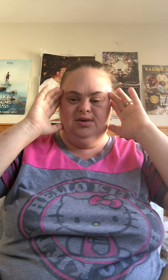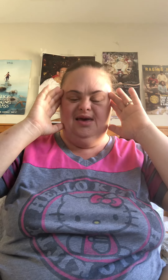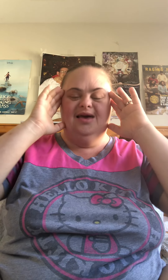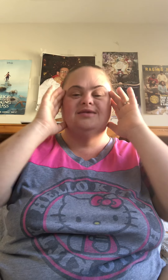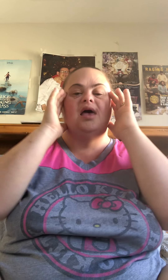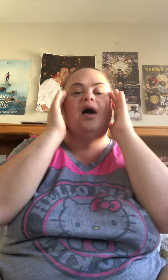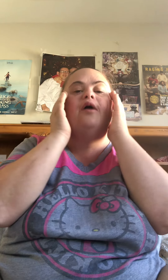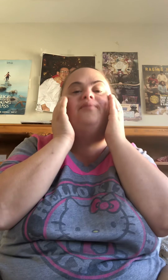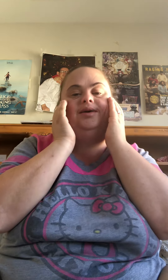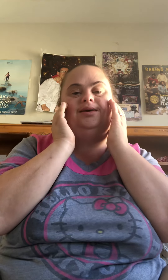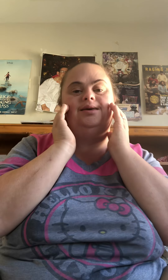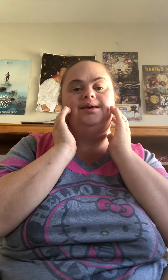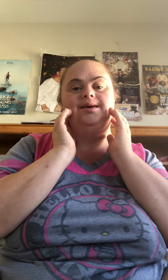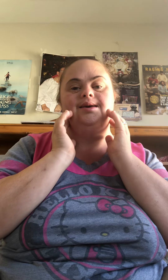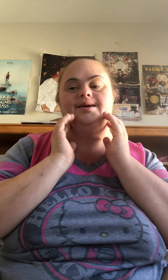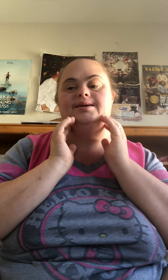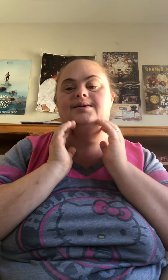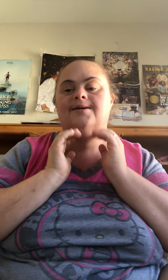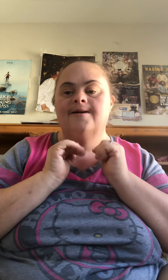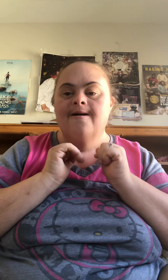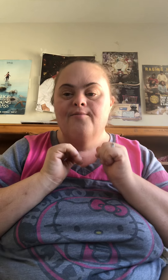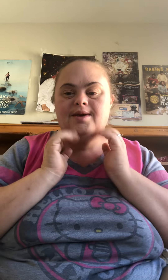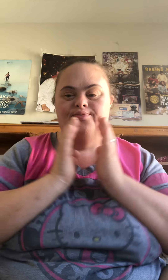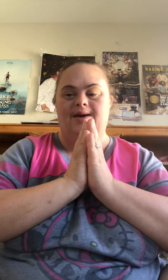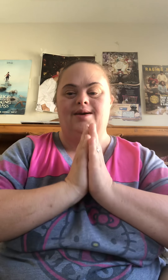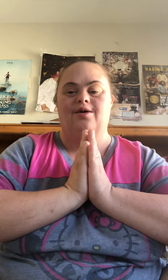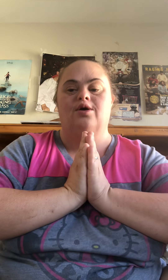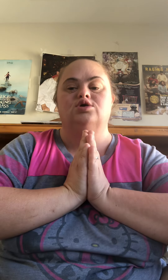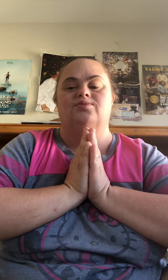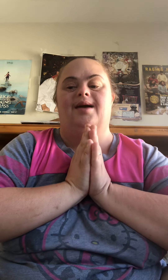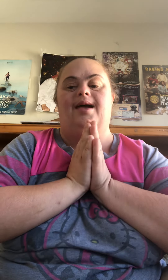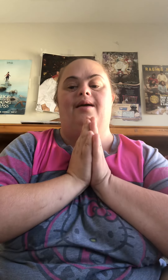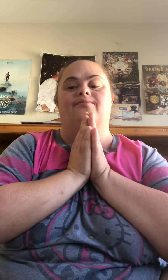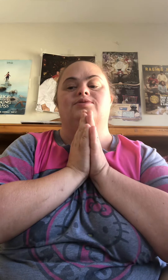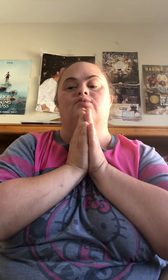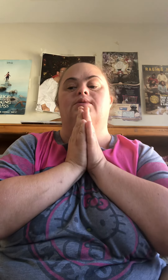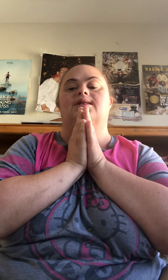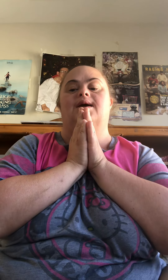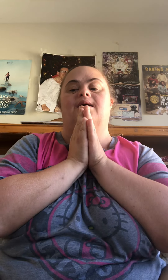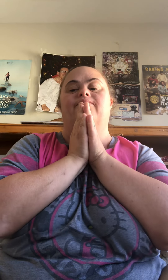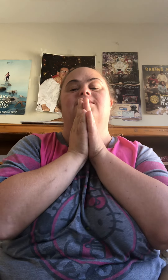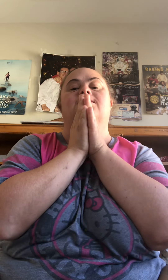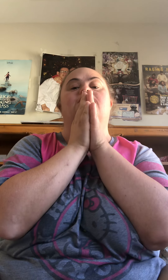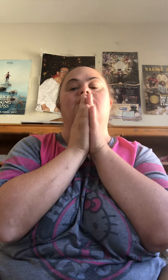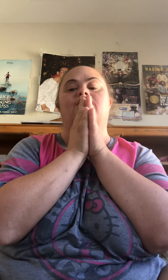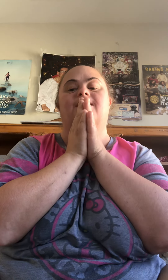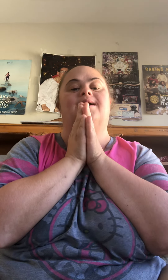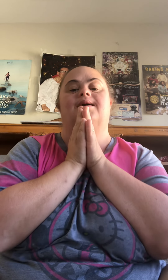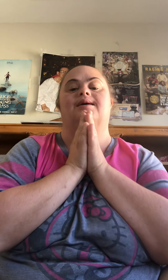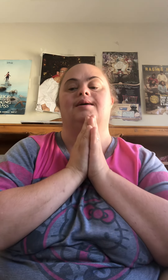something Before your dreams leave your head